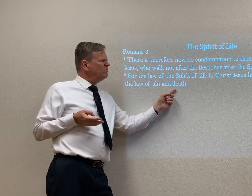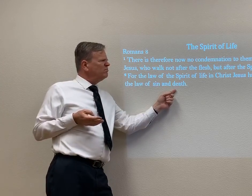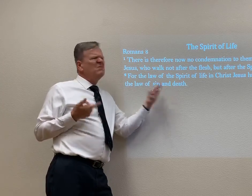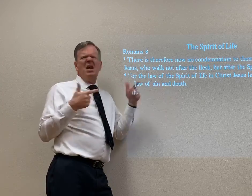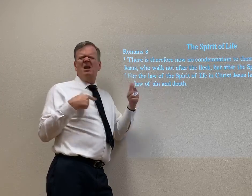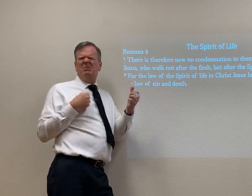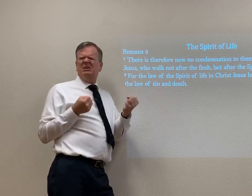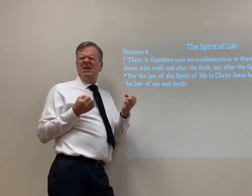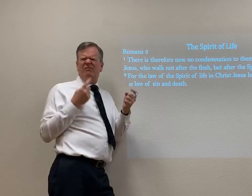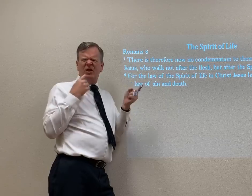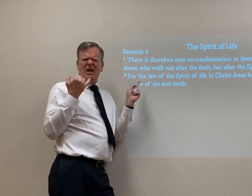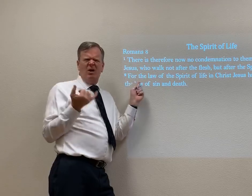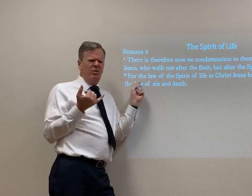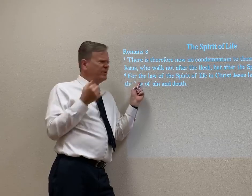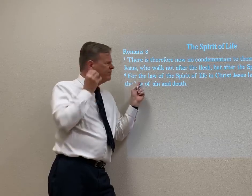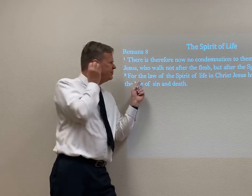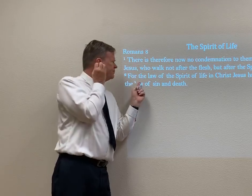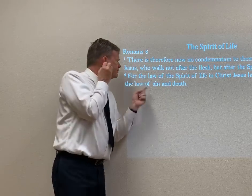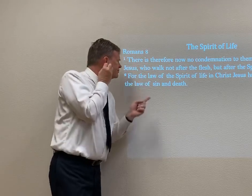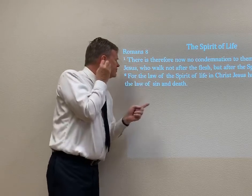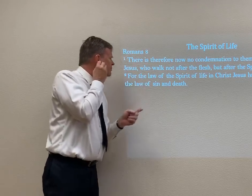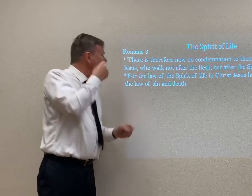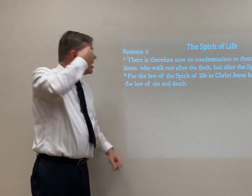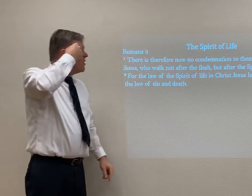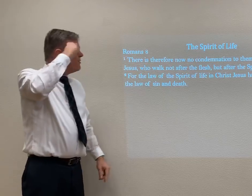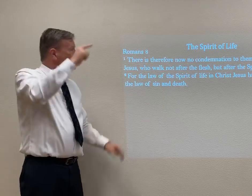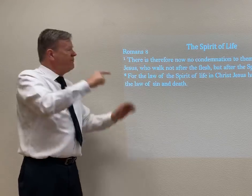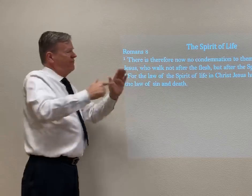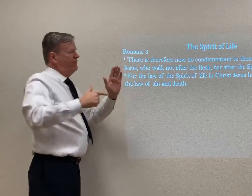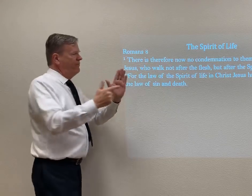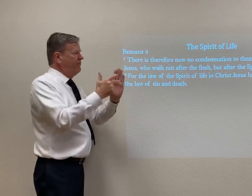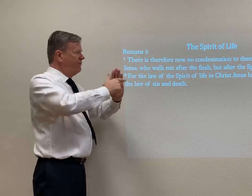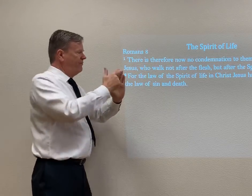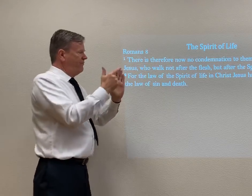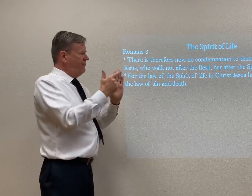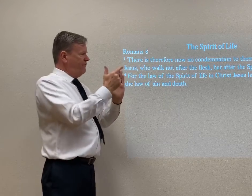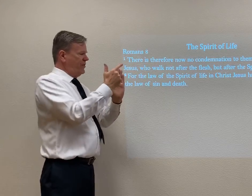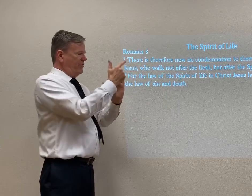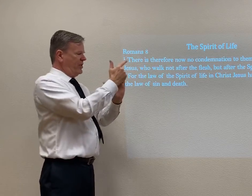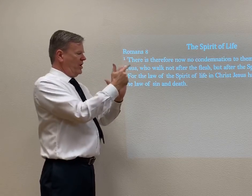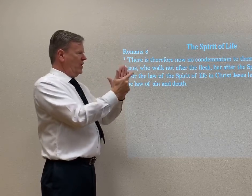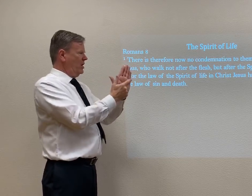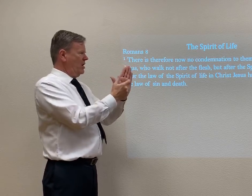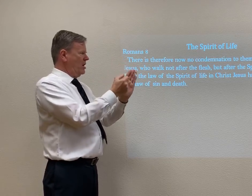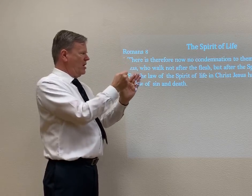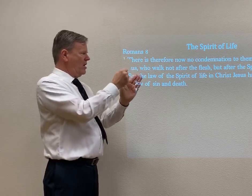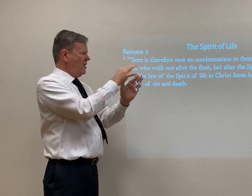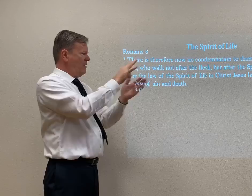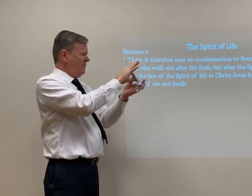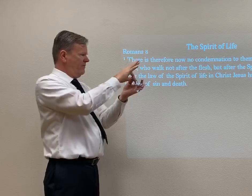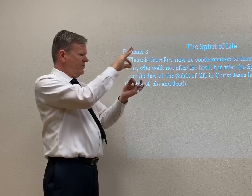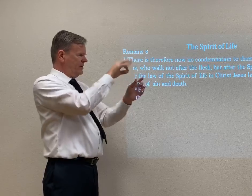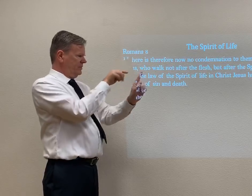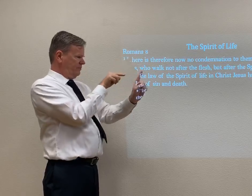Notice these two. Now I'll go ahead and sign verse 2 to you. It reads, for the law of the